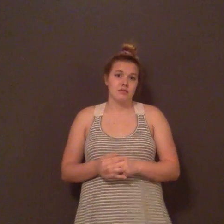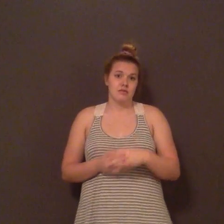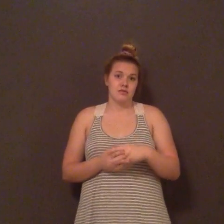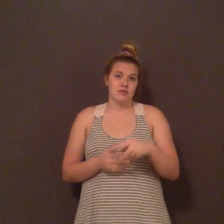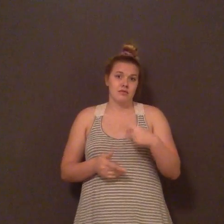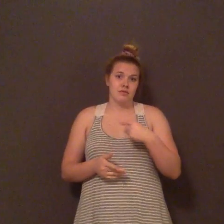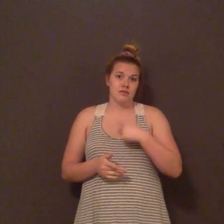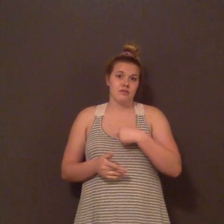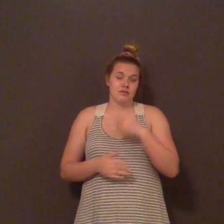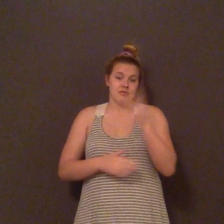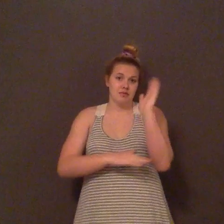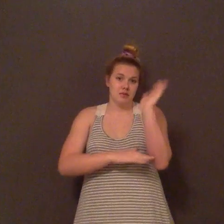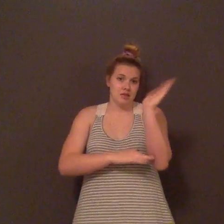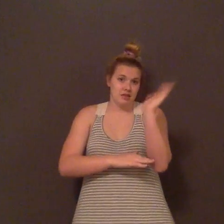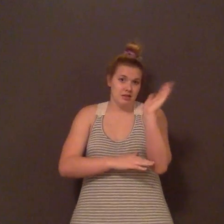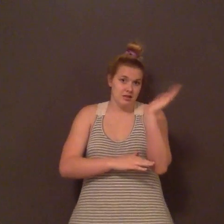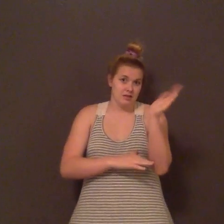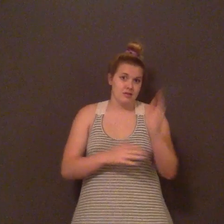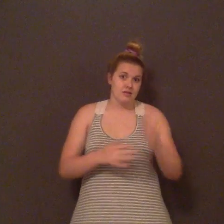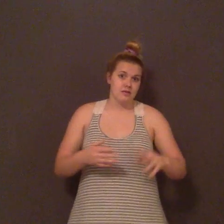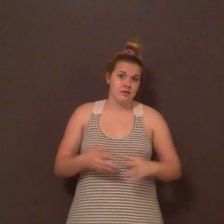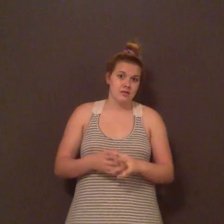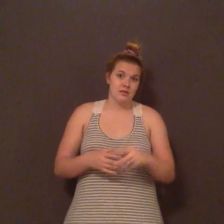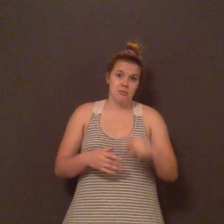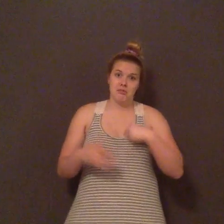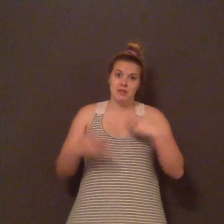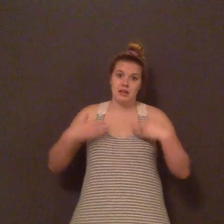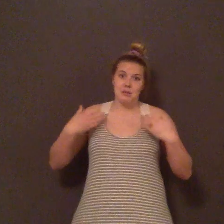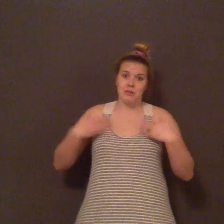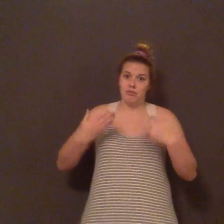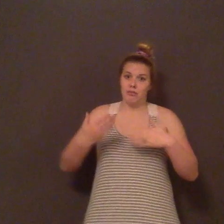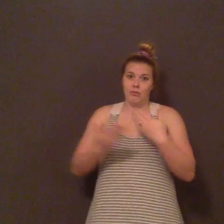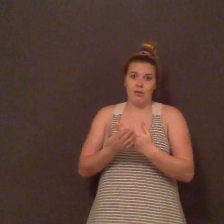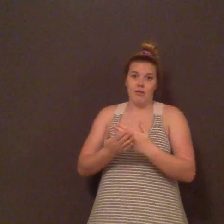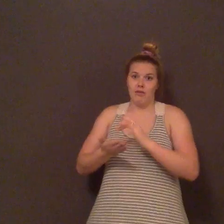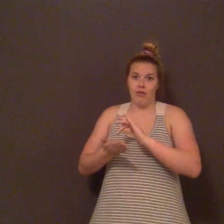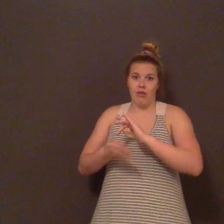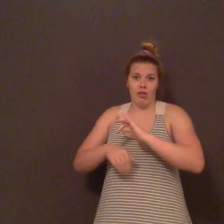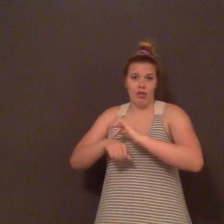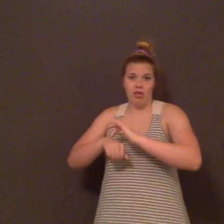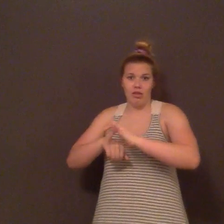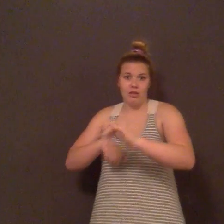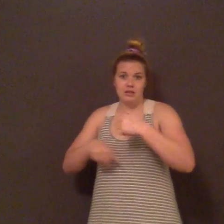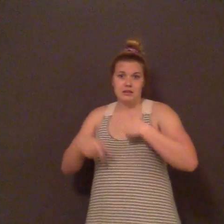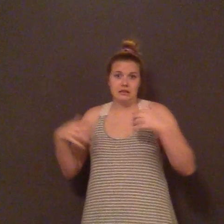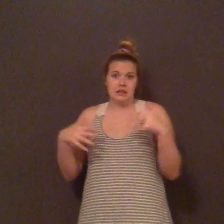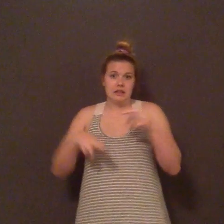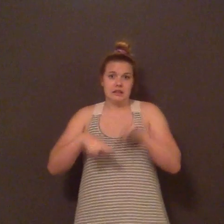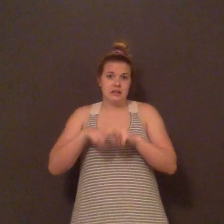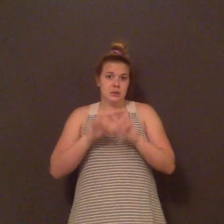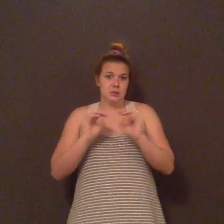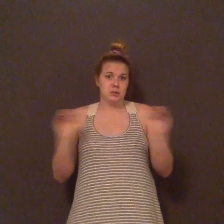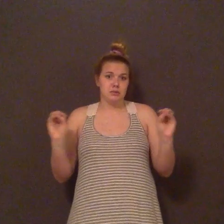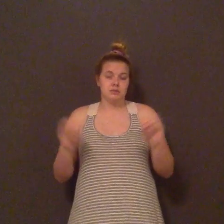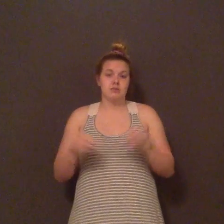event. This is our I'm glad he got here early. I was afraid we weren't going to get a C. And tonight's debate is